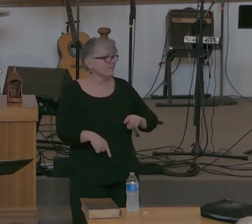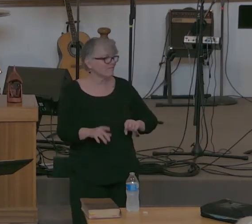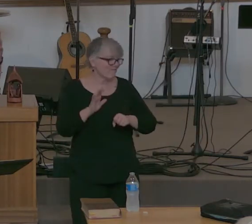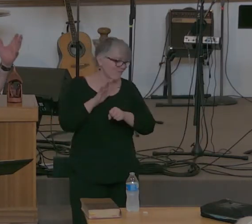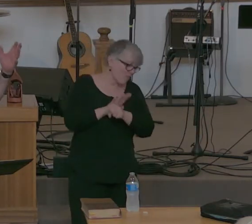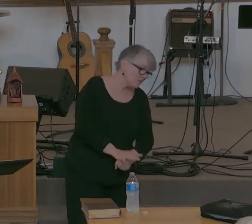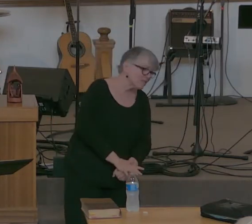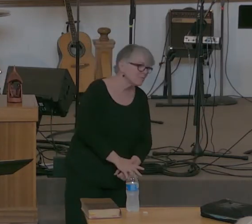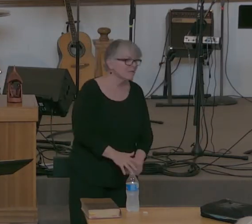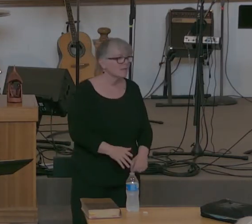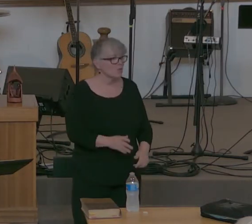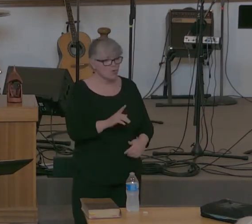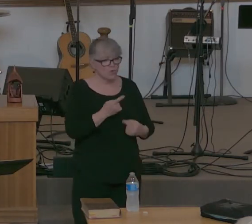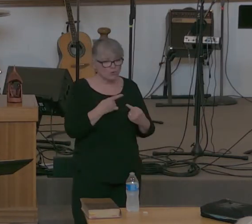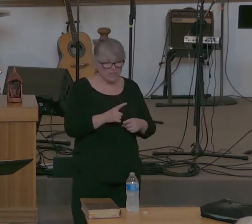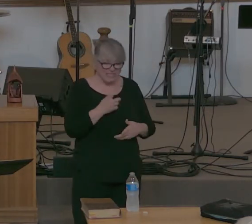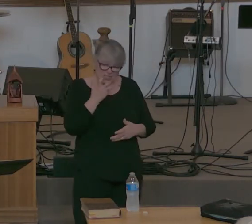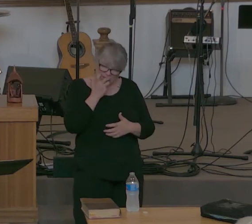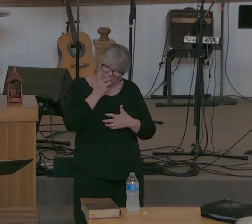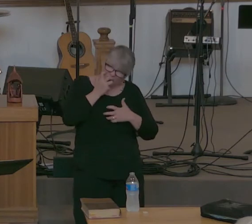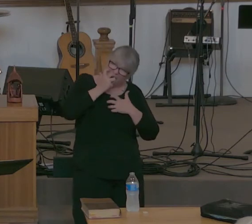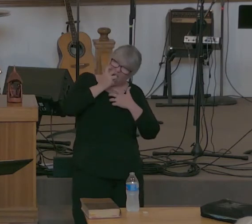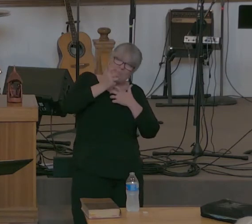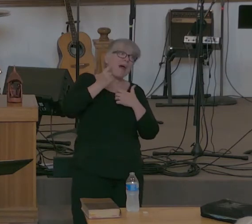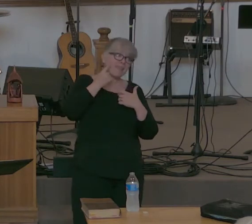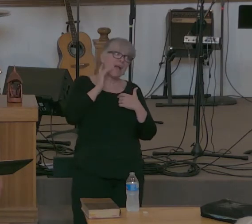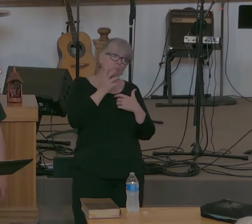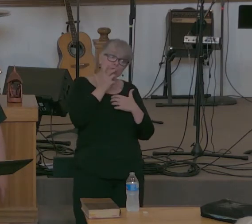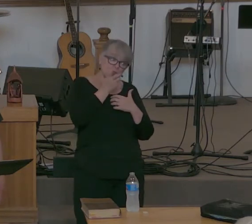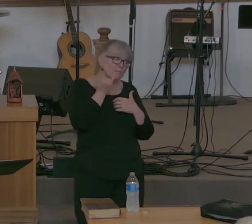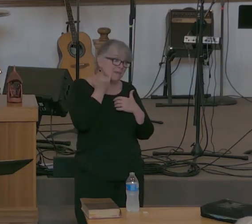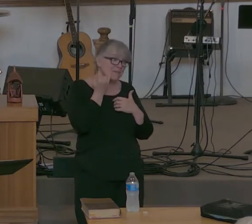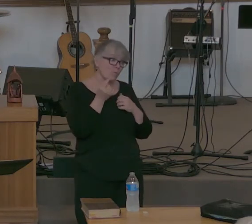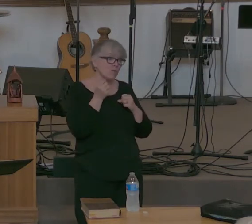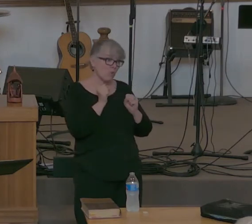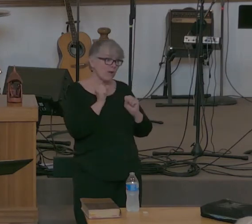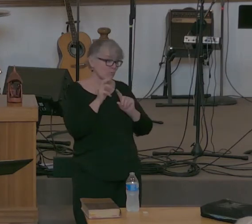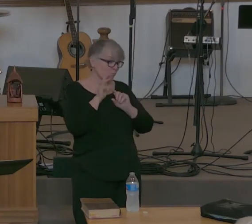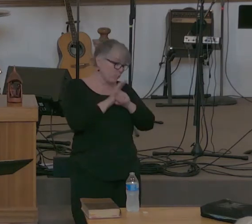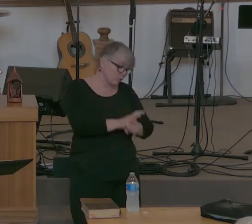time he's screaming. I think I'd be screaming, too, if somebody's trying to shove me down to the outhouse.